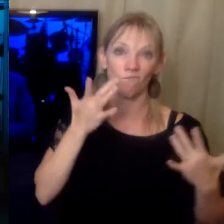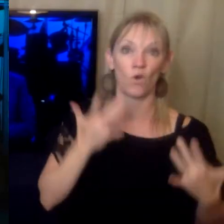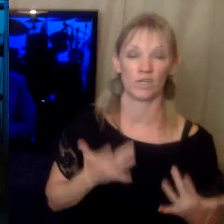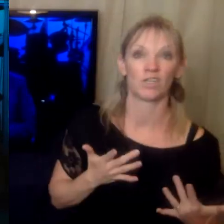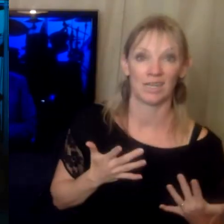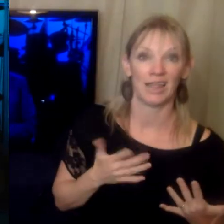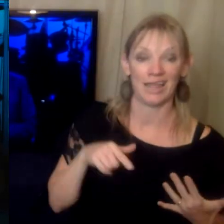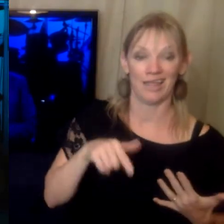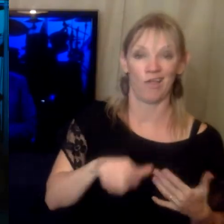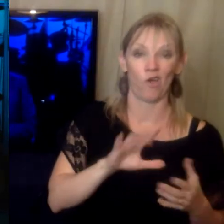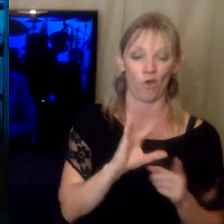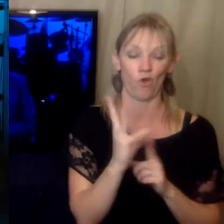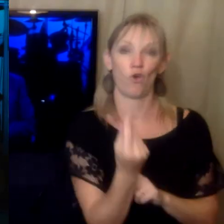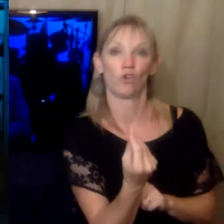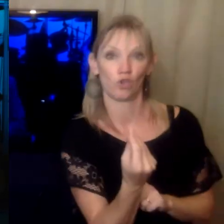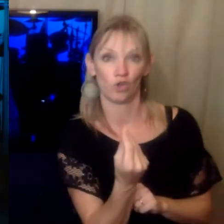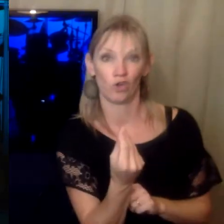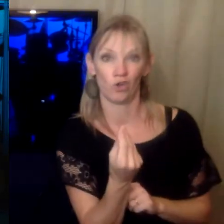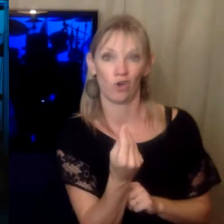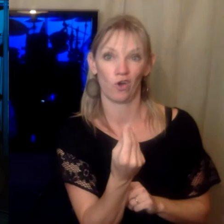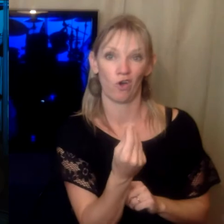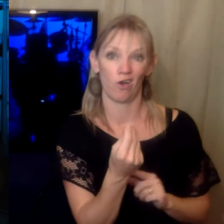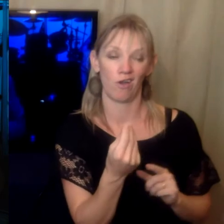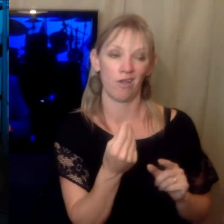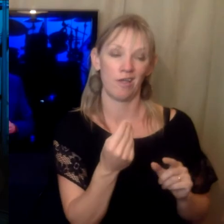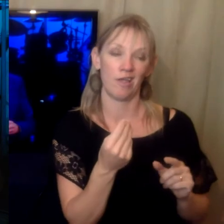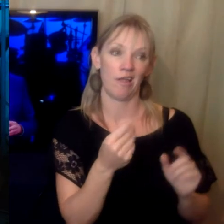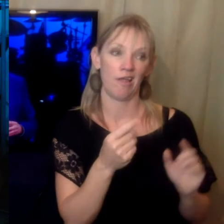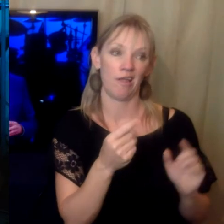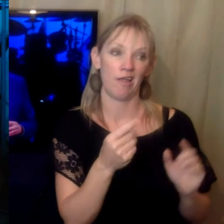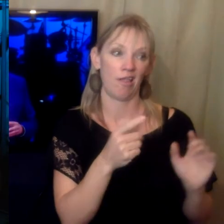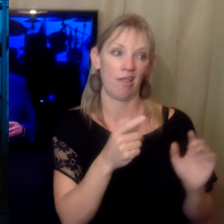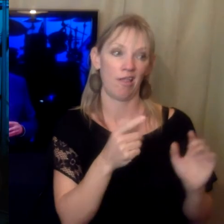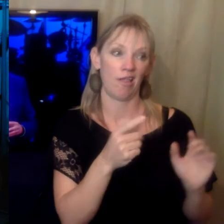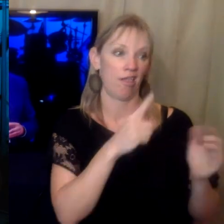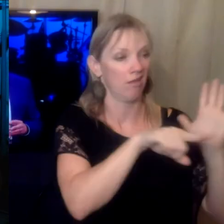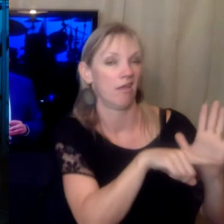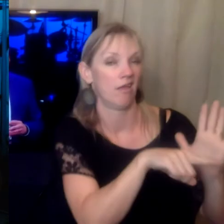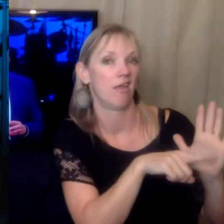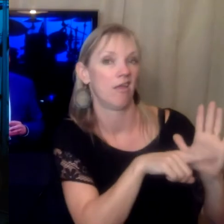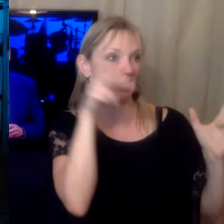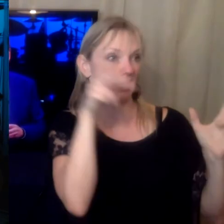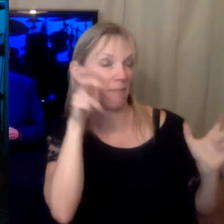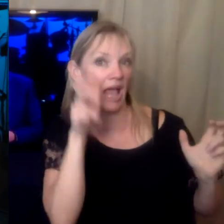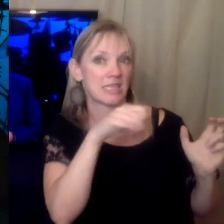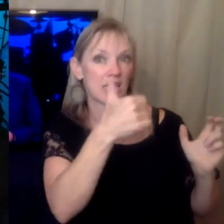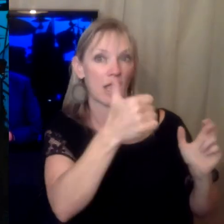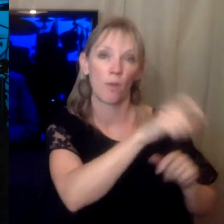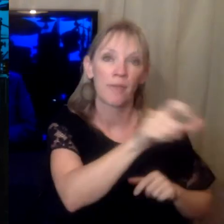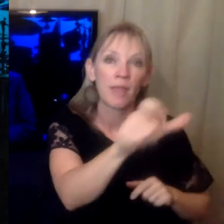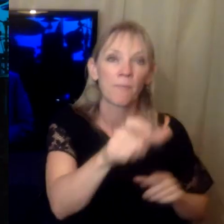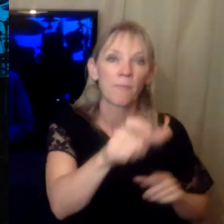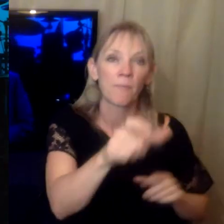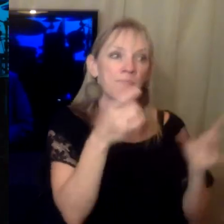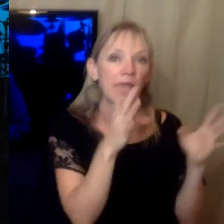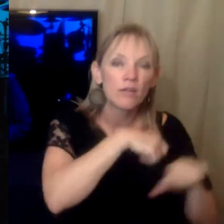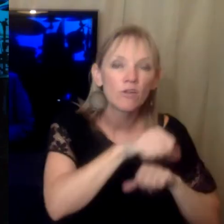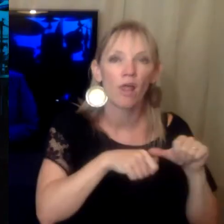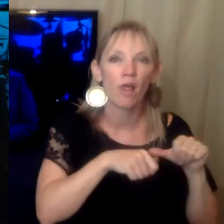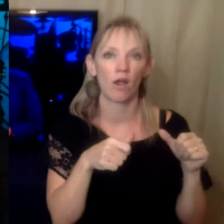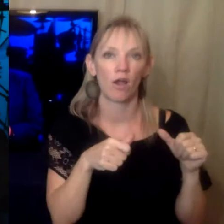culture, demonizing one another, hating so vocally and